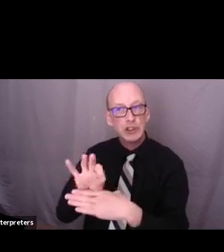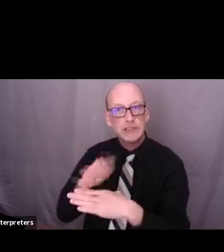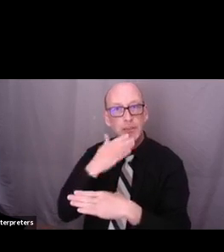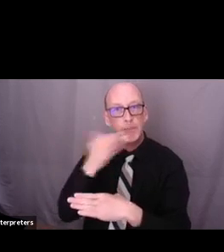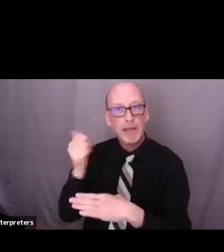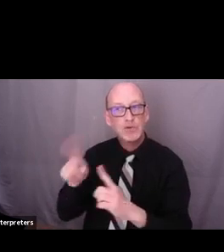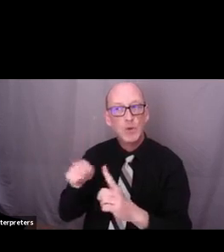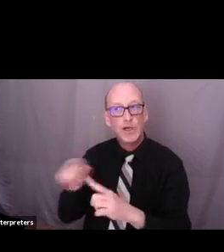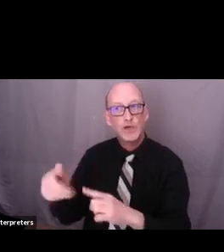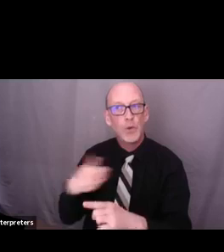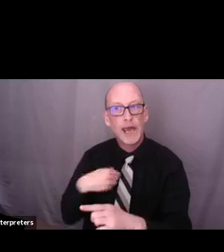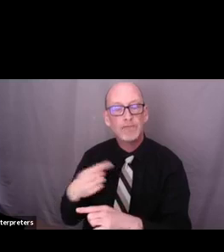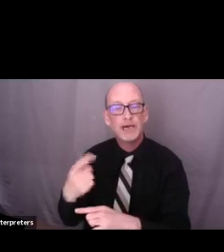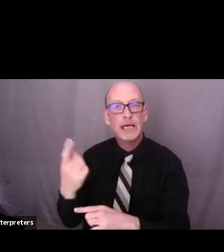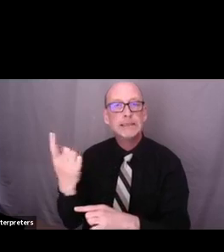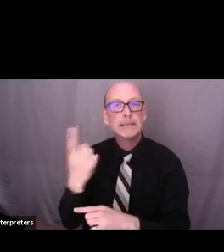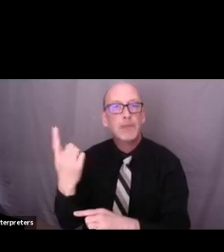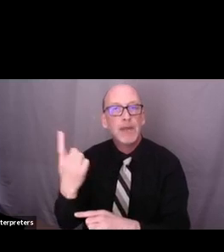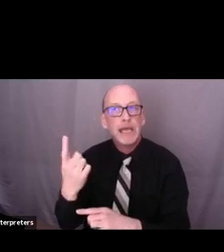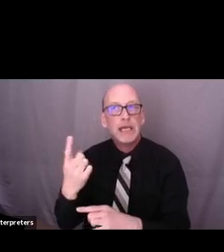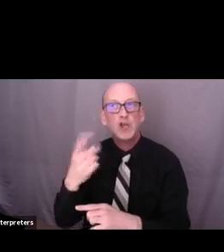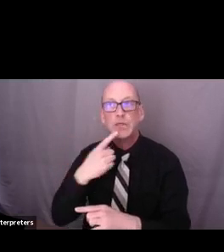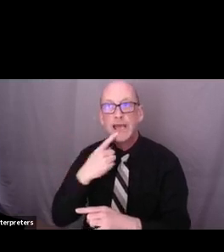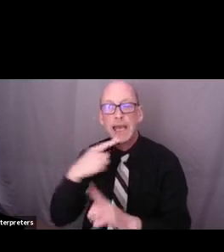you have a symptom to say whether it's positive or negative.